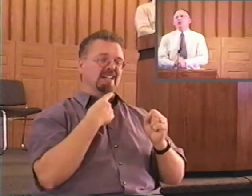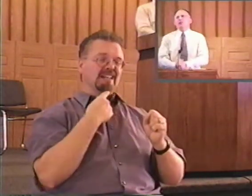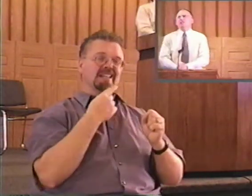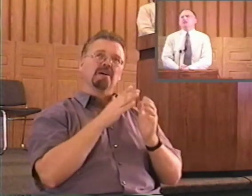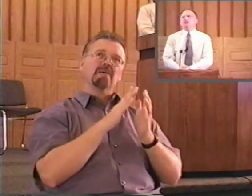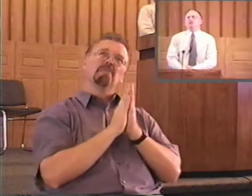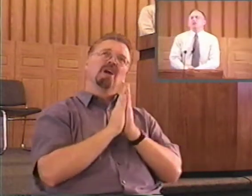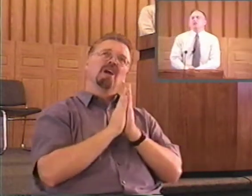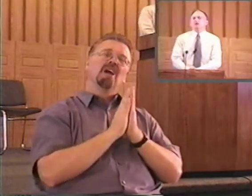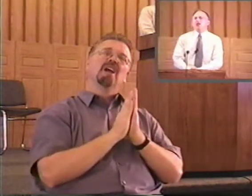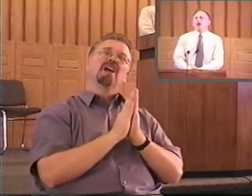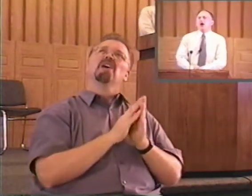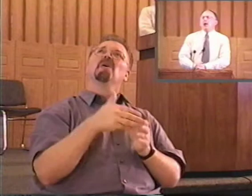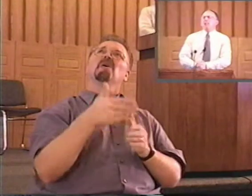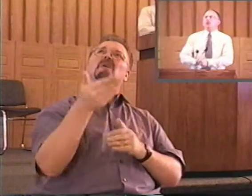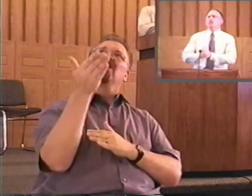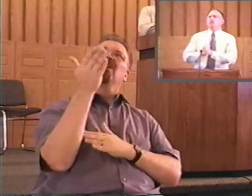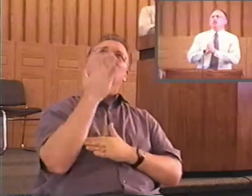God, please,